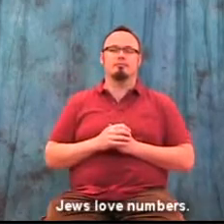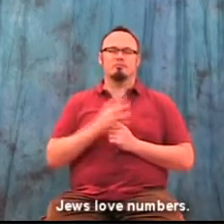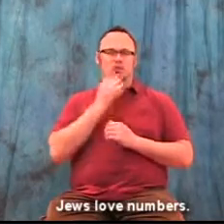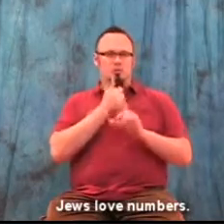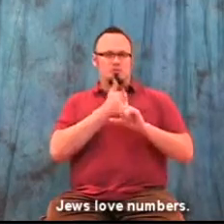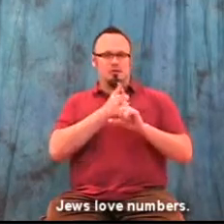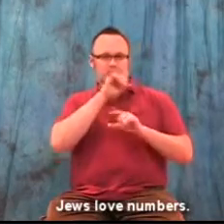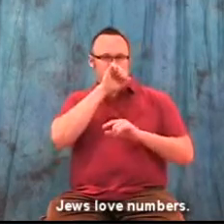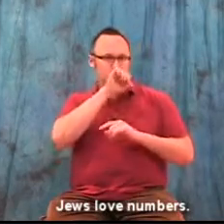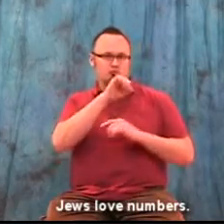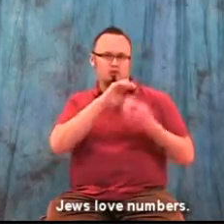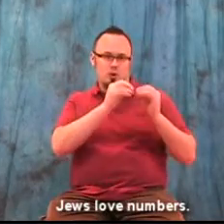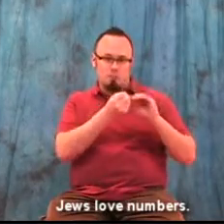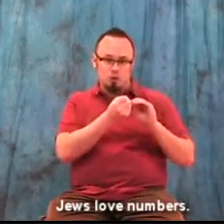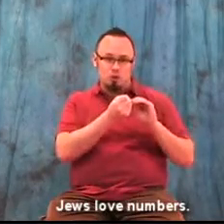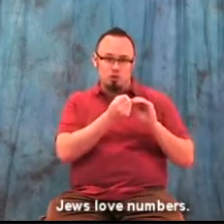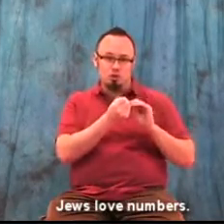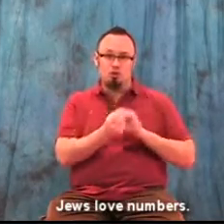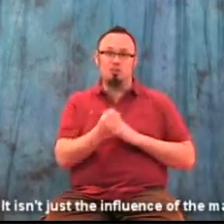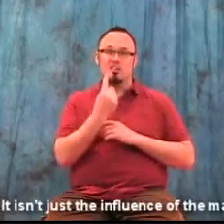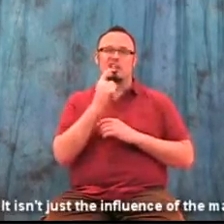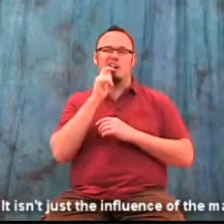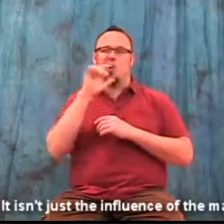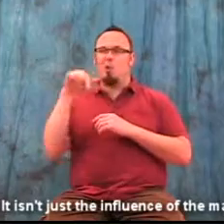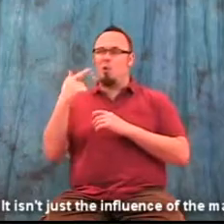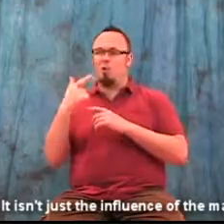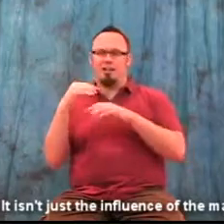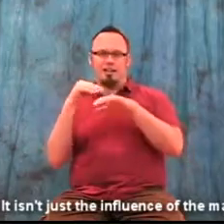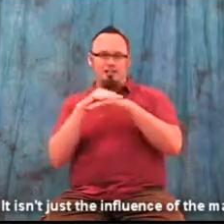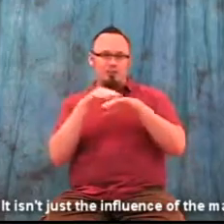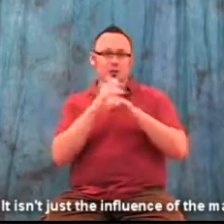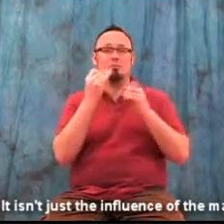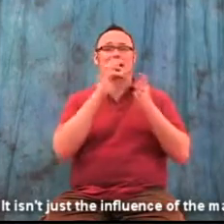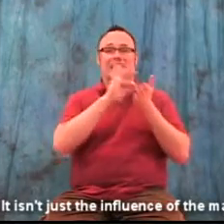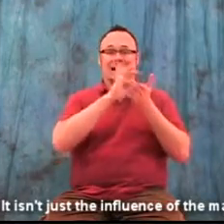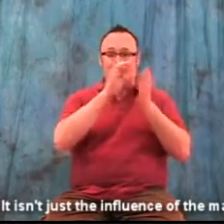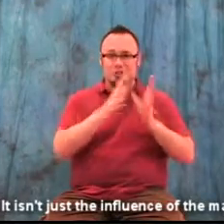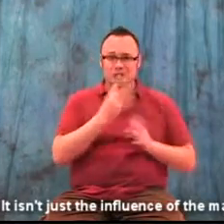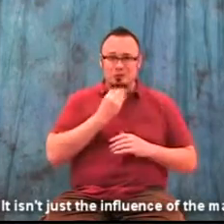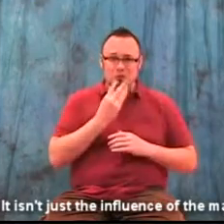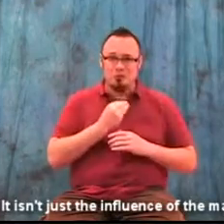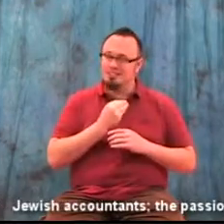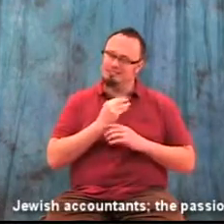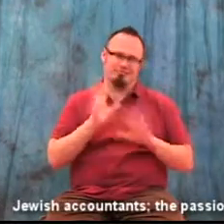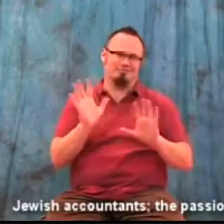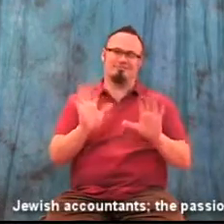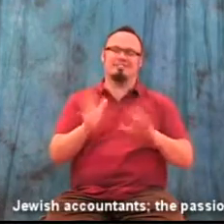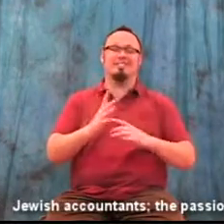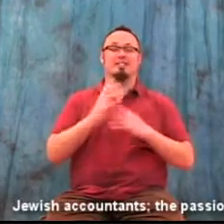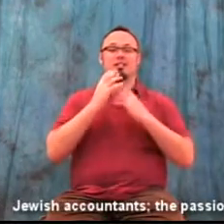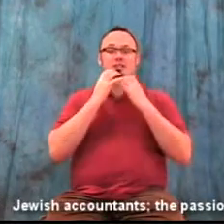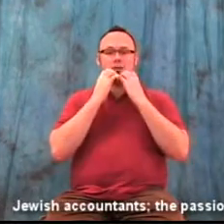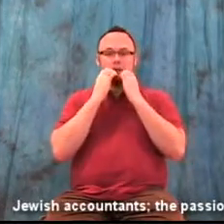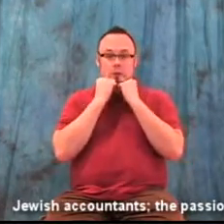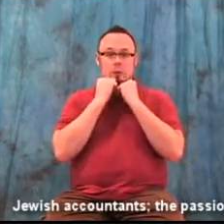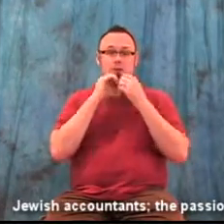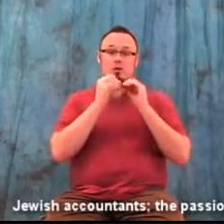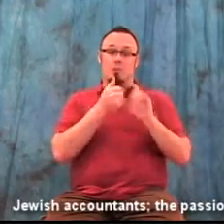numbers. It isn't just the influence of the many Jewish accountants. The passion for numbers has been a part of Torah